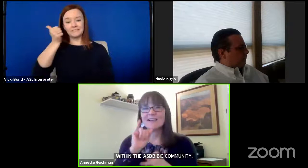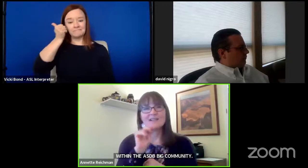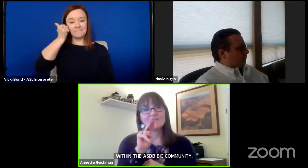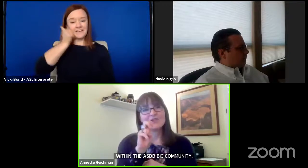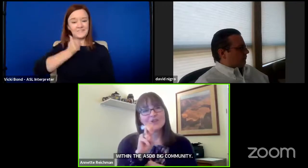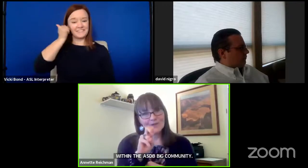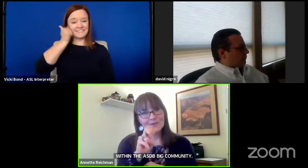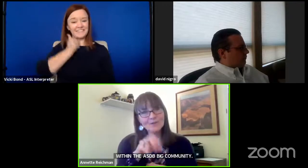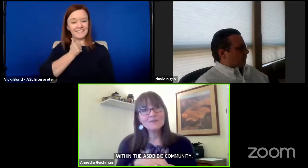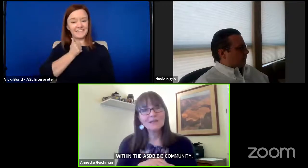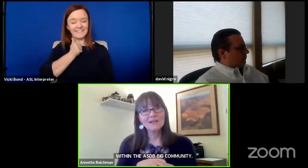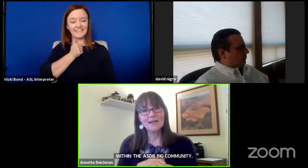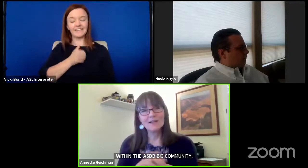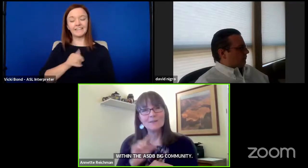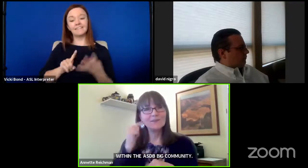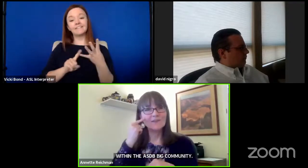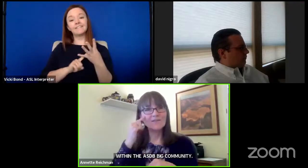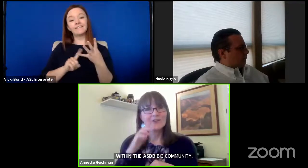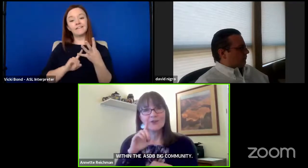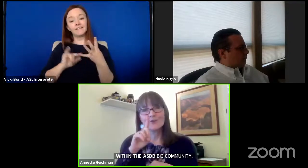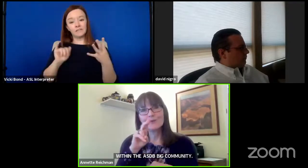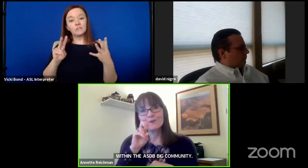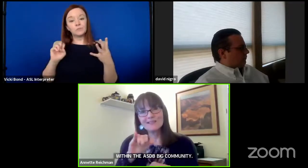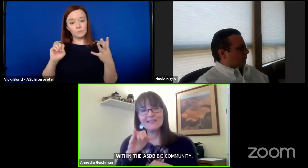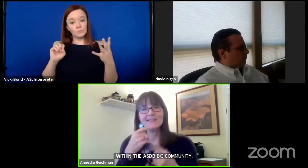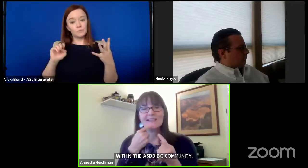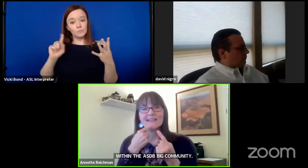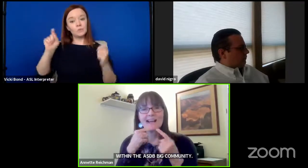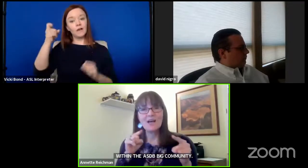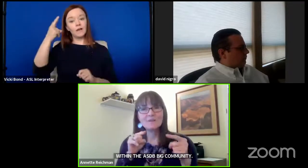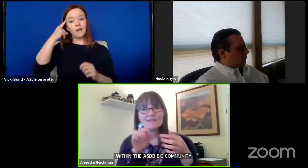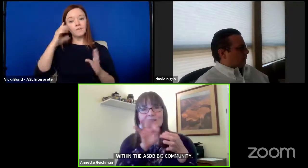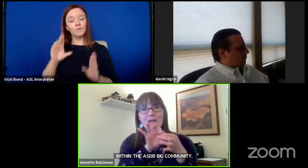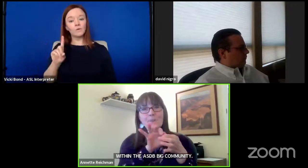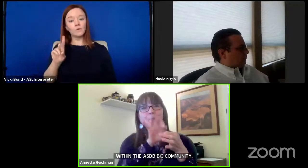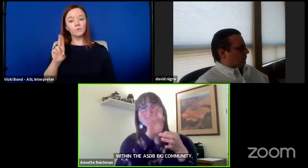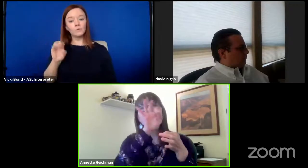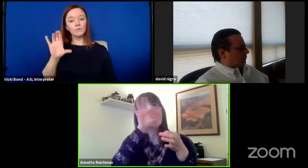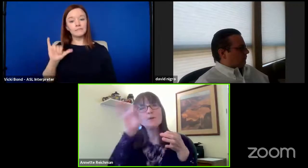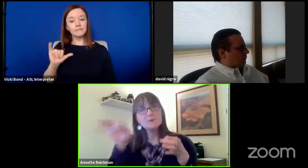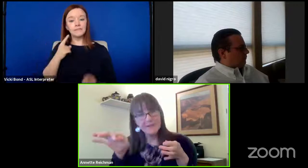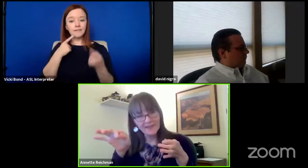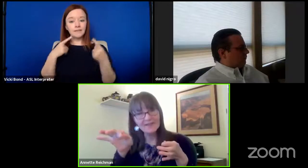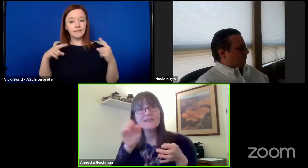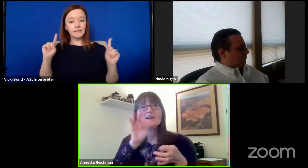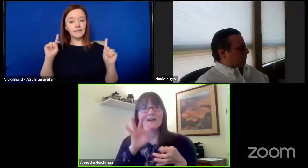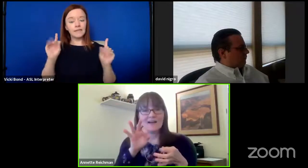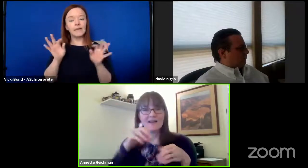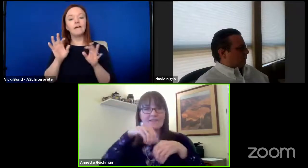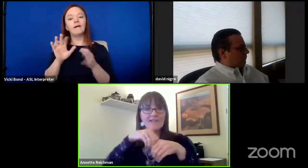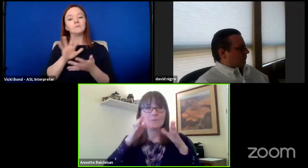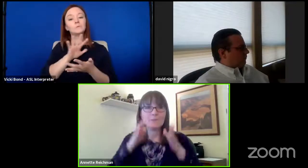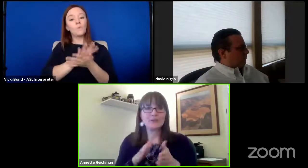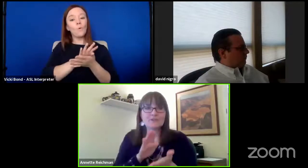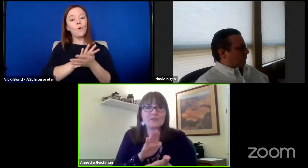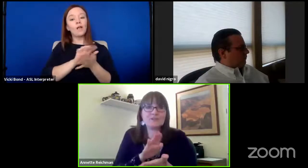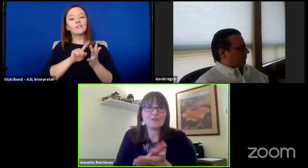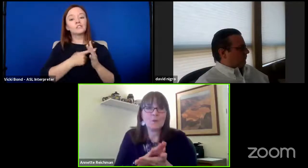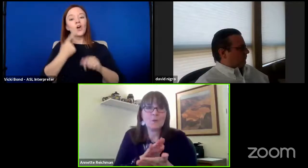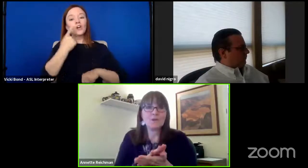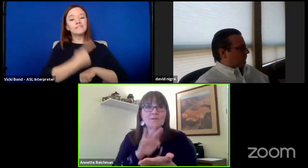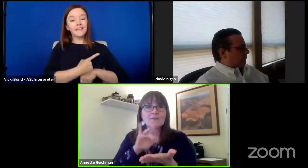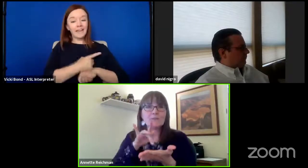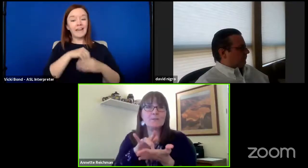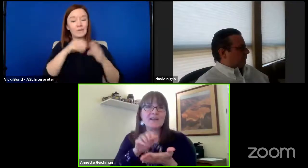At the end of June, Governor Ducey announced a postponement of